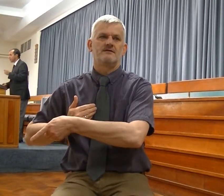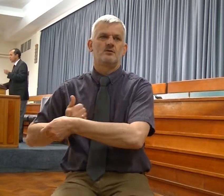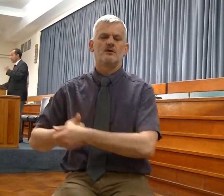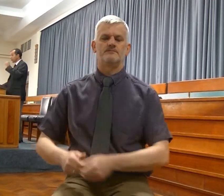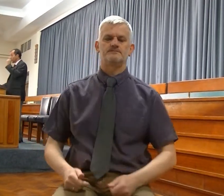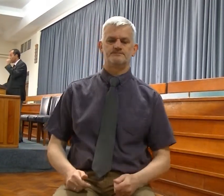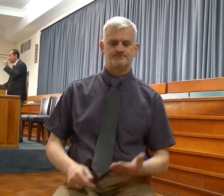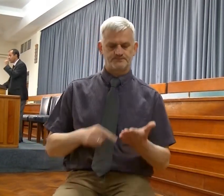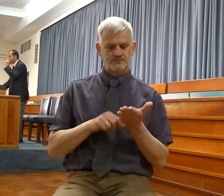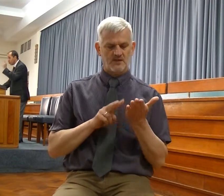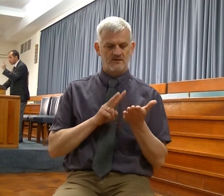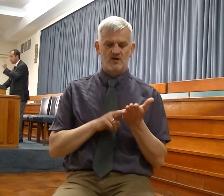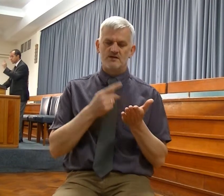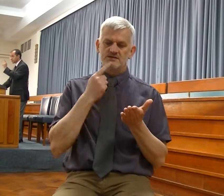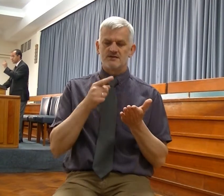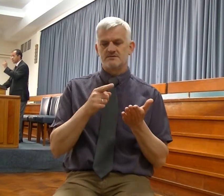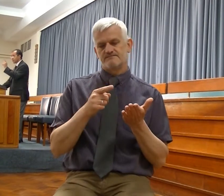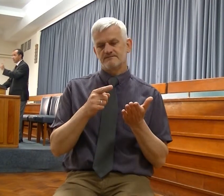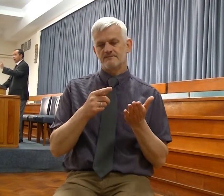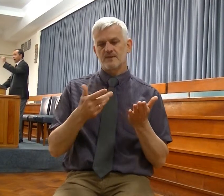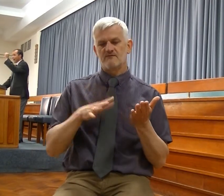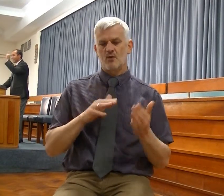us, from 9 o'clock to 12 o'clock,